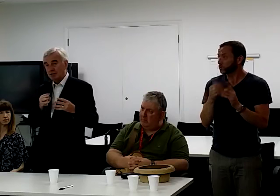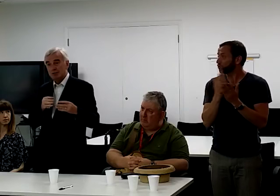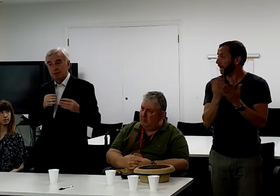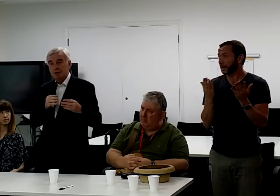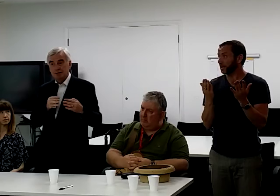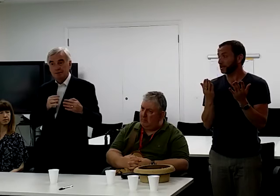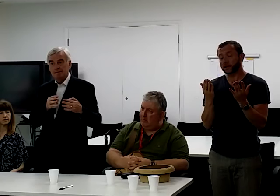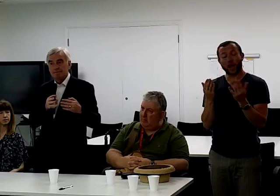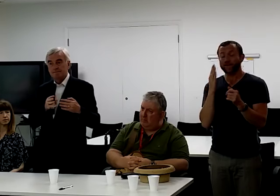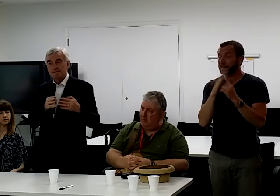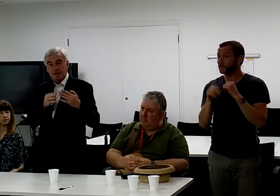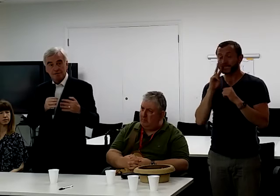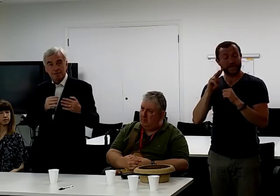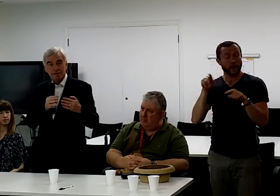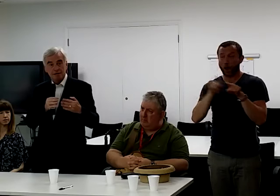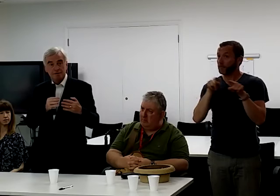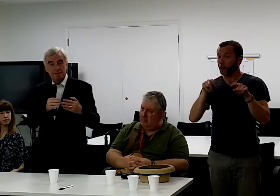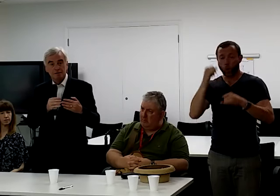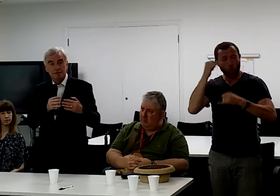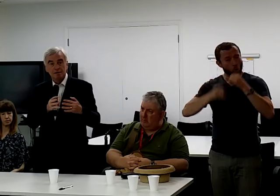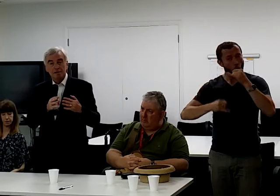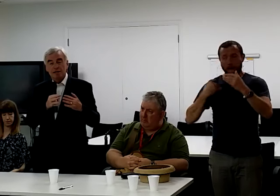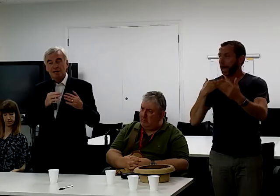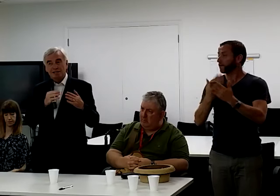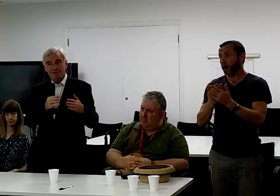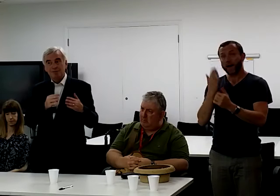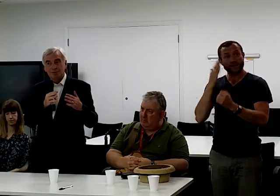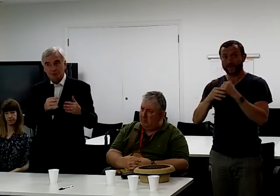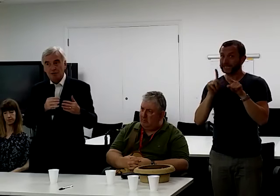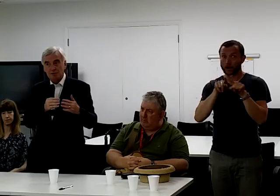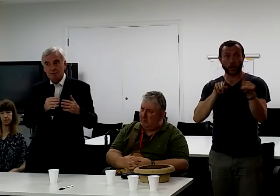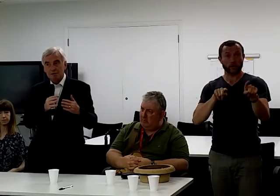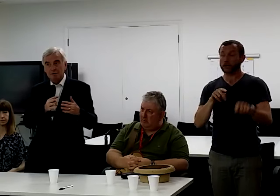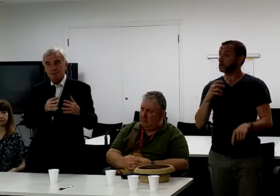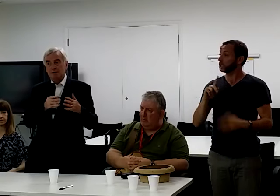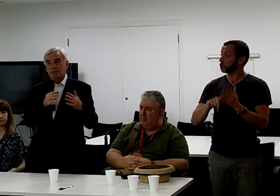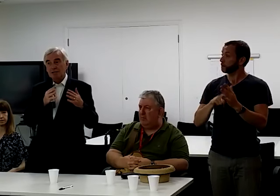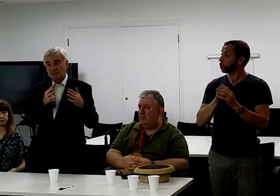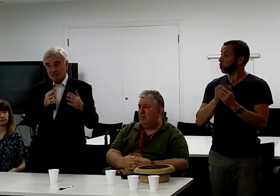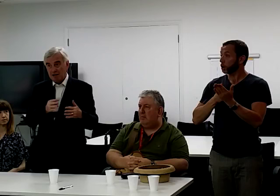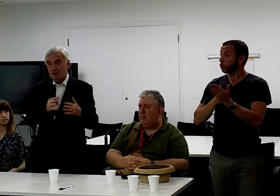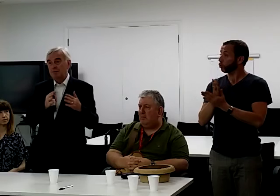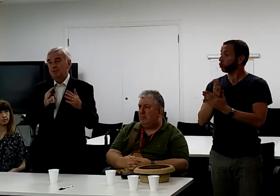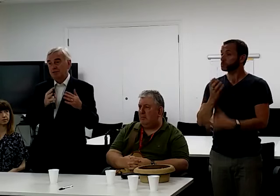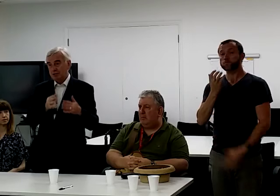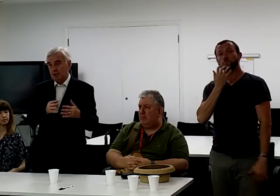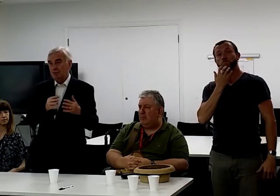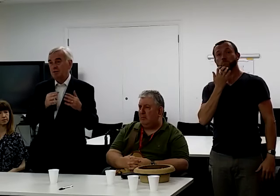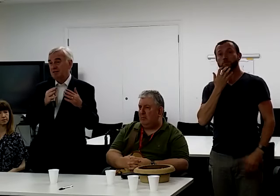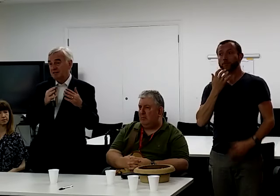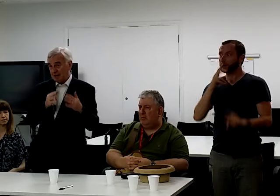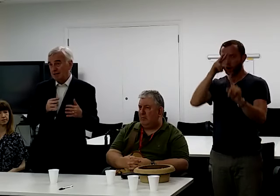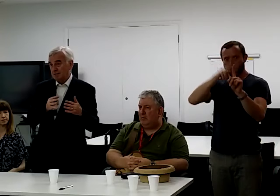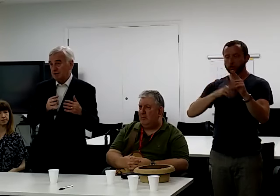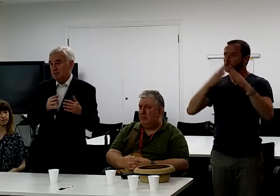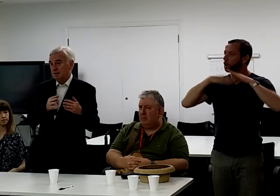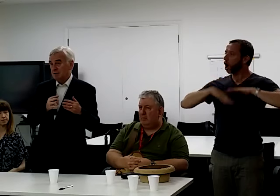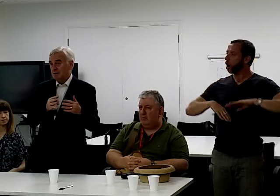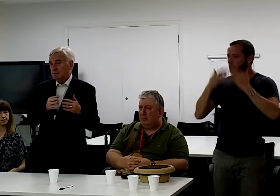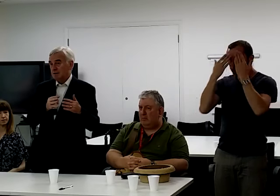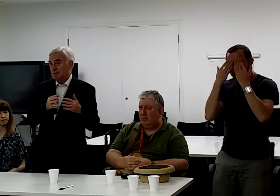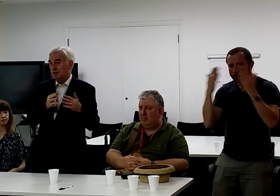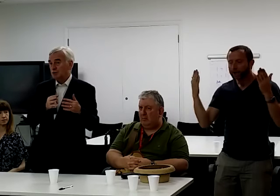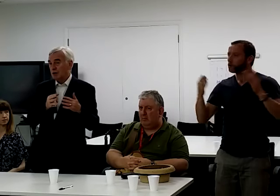anybody experience it. Never, ever. And he's come through it with his calm, determined